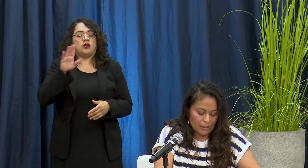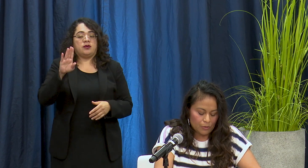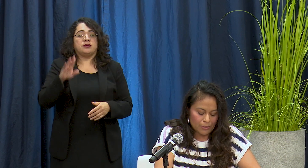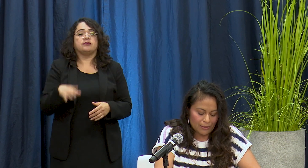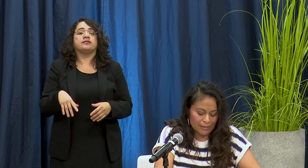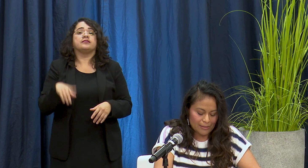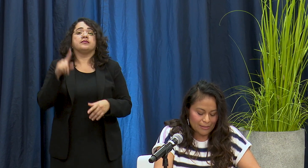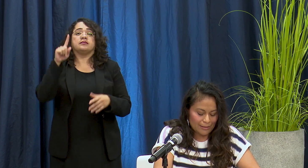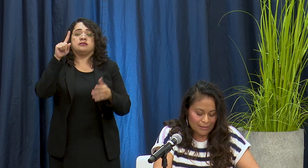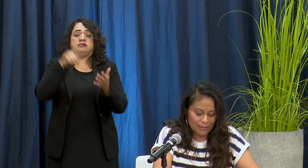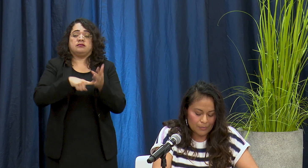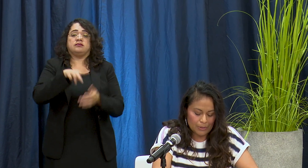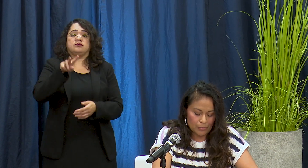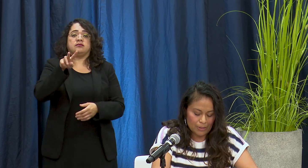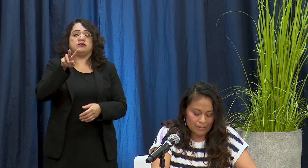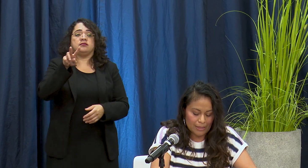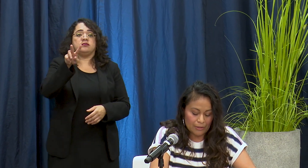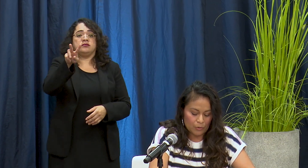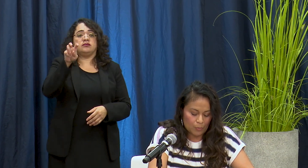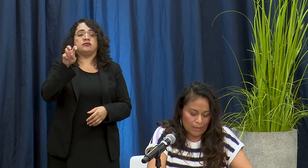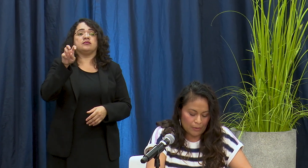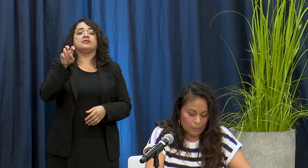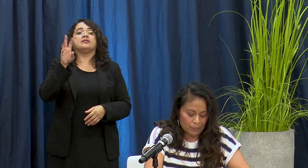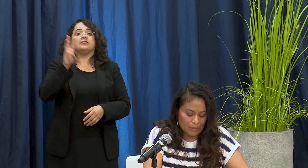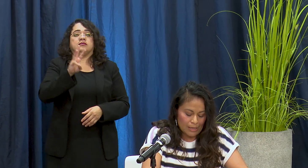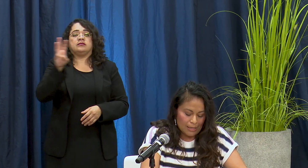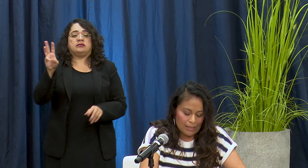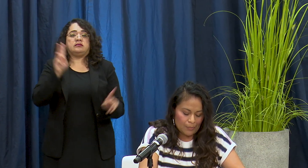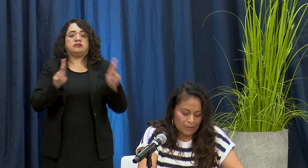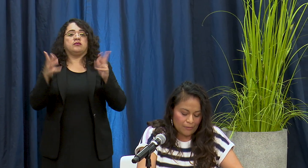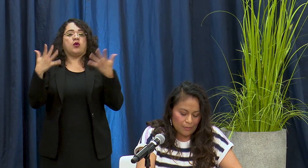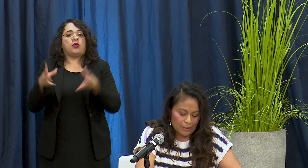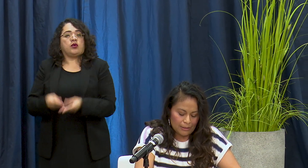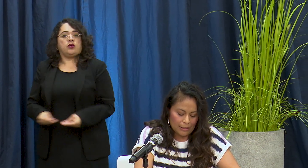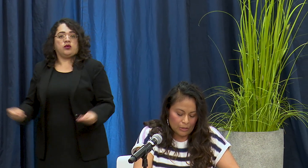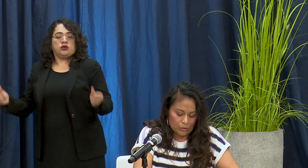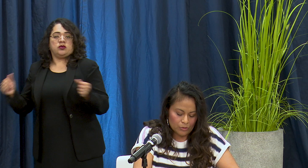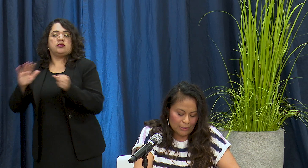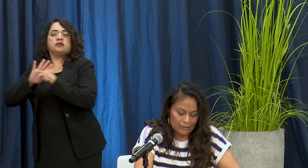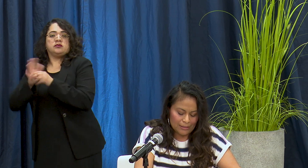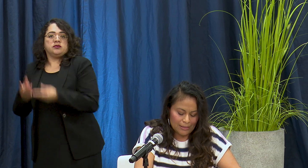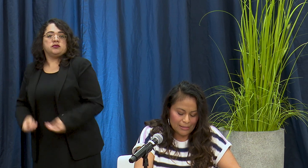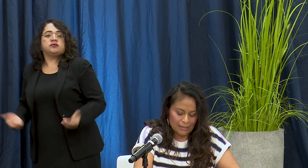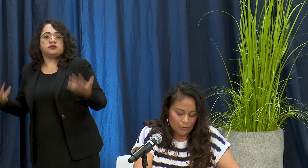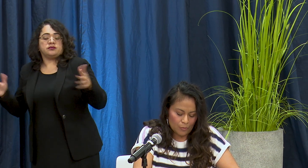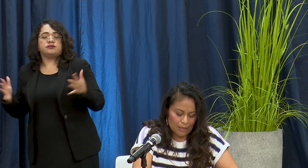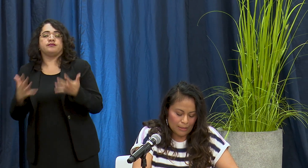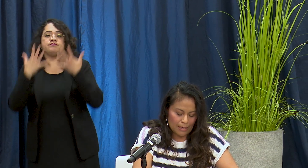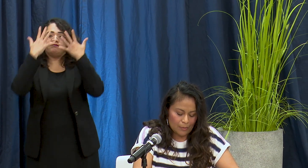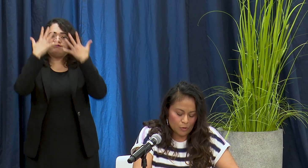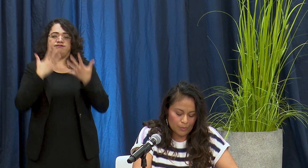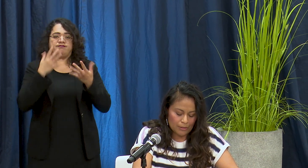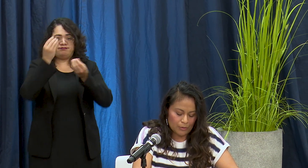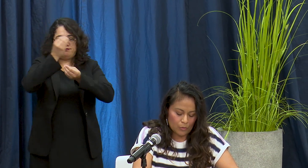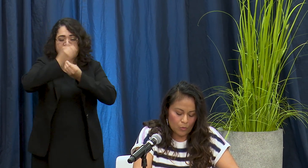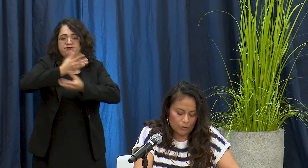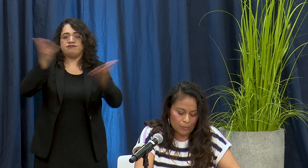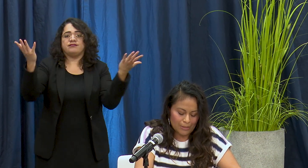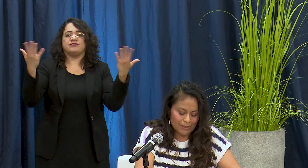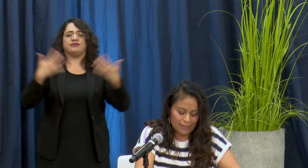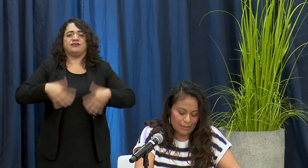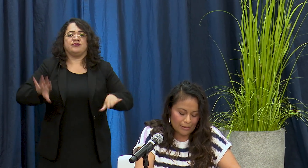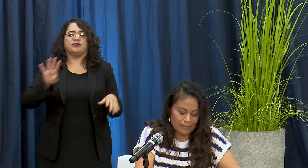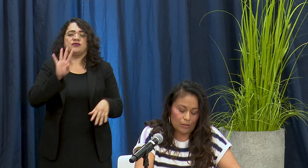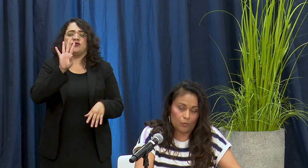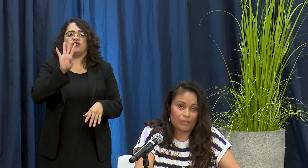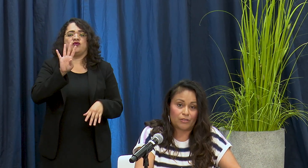Aproximadamente 1,266 personas se han recuperado. Y lamentablemente nos entristece informar que hemos perdido 4